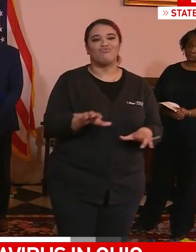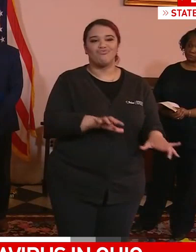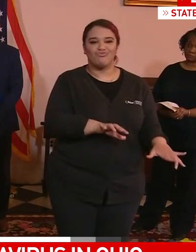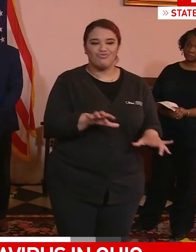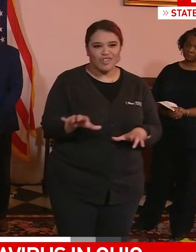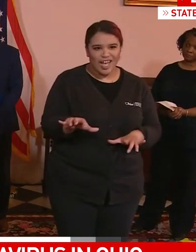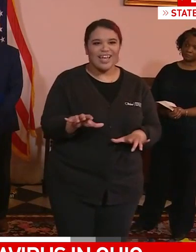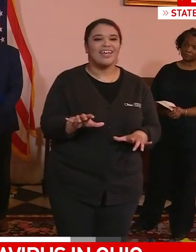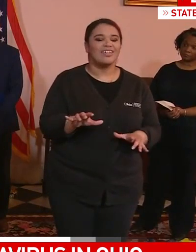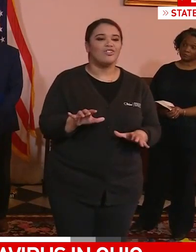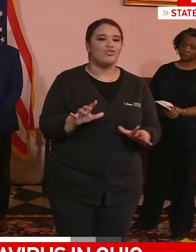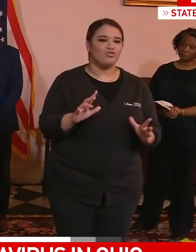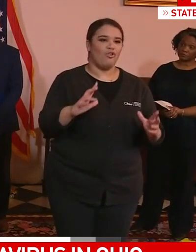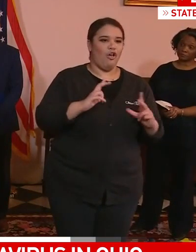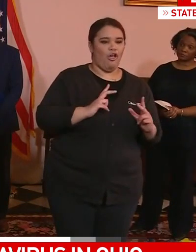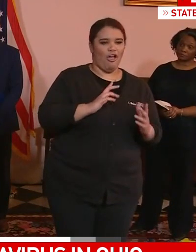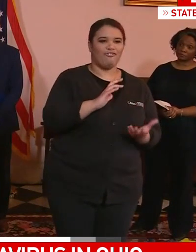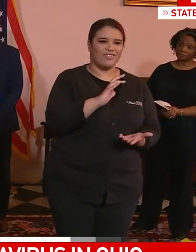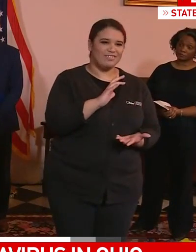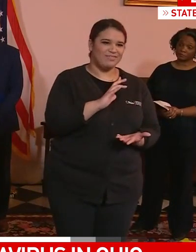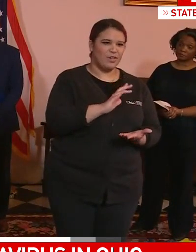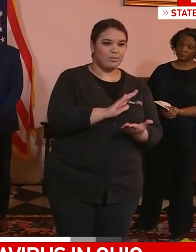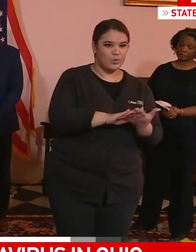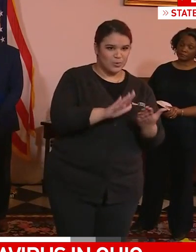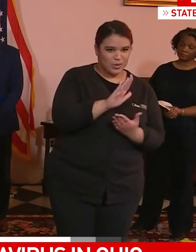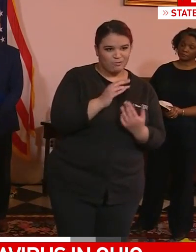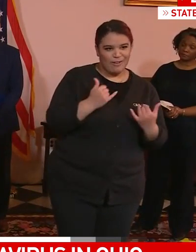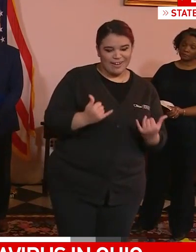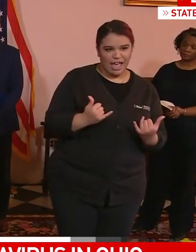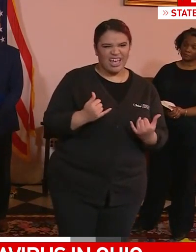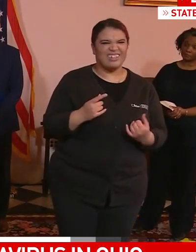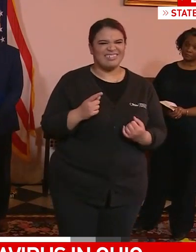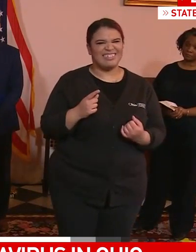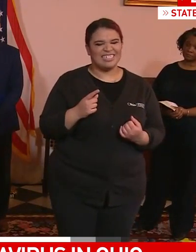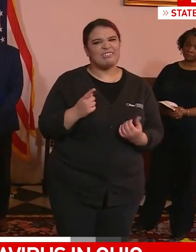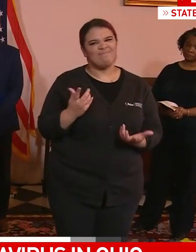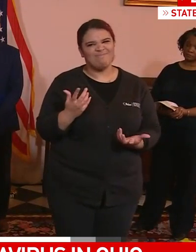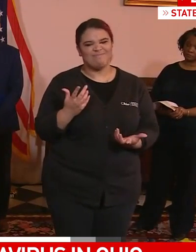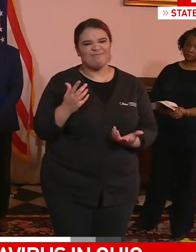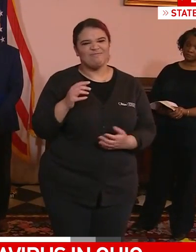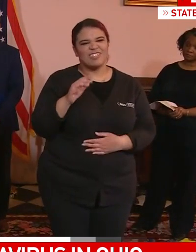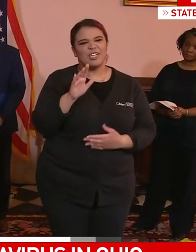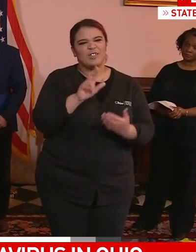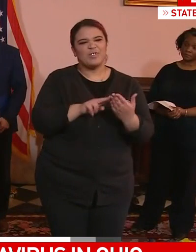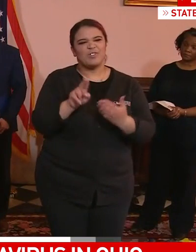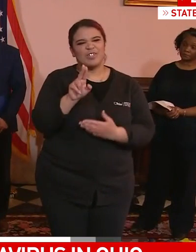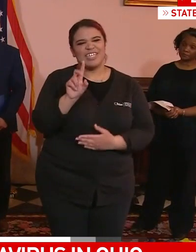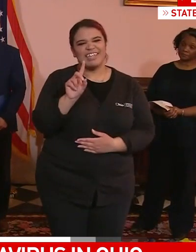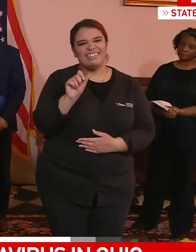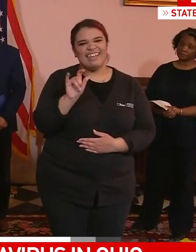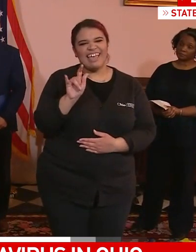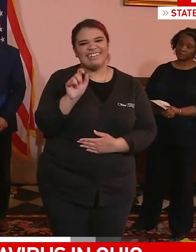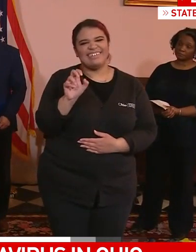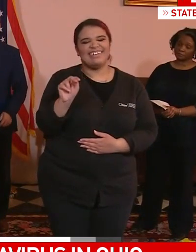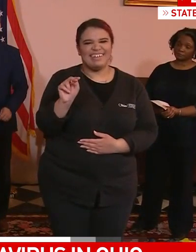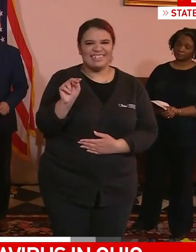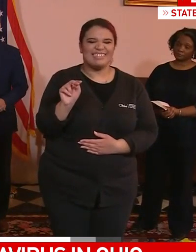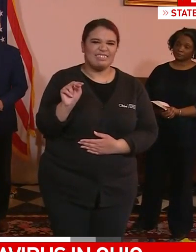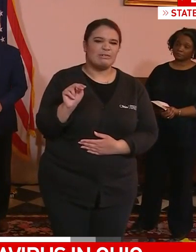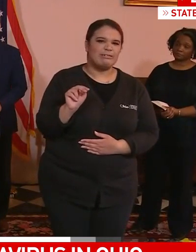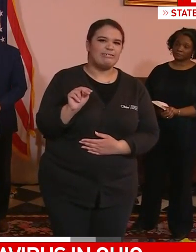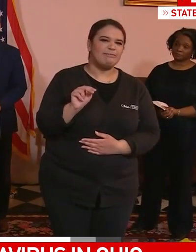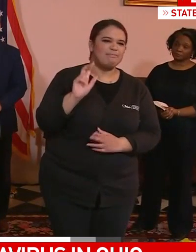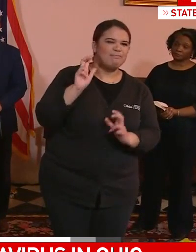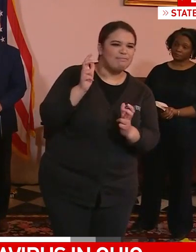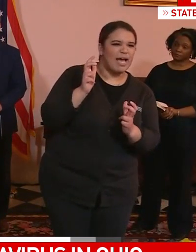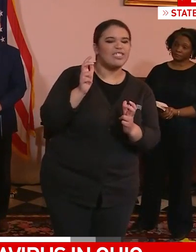who I feel terribly sorry for about their basketball season. But Premier Health has partnered with University of Dayton, so now at UD Arena, instead of seeing a